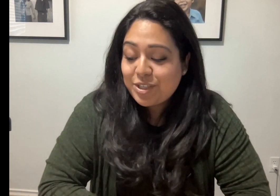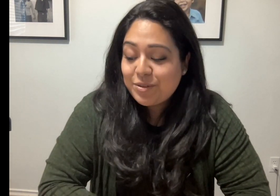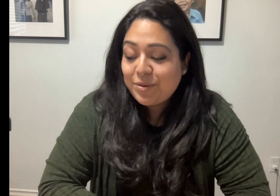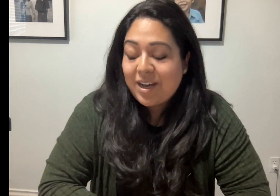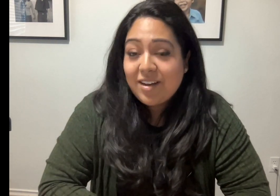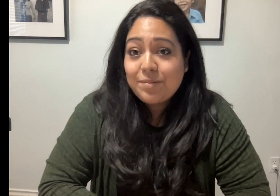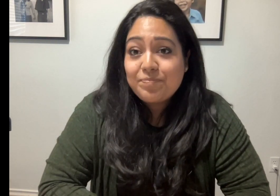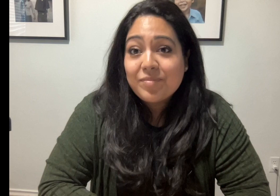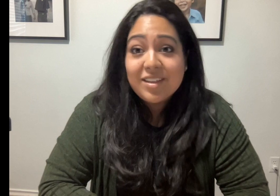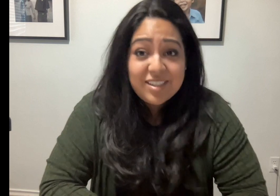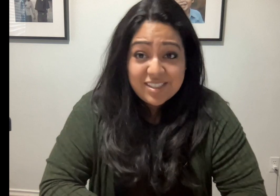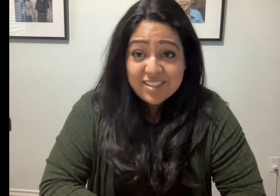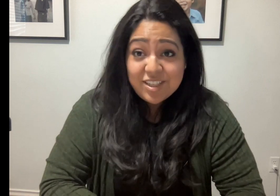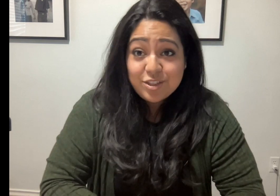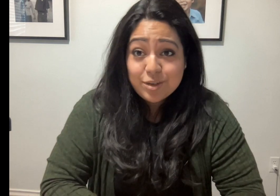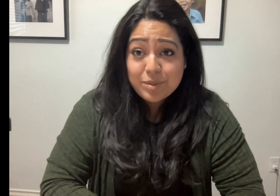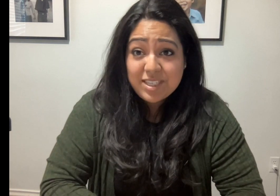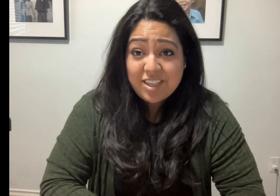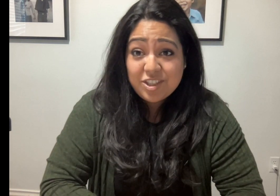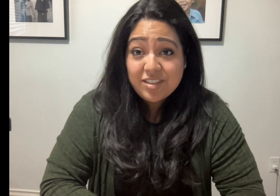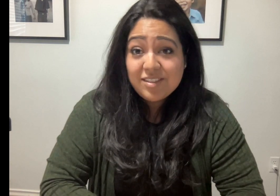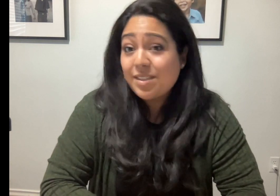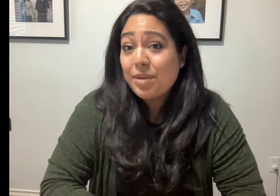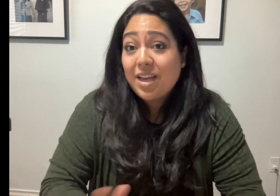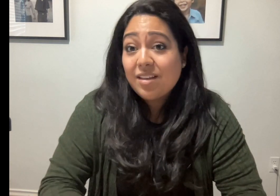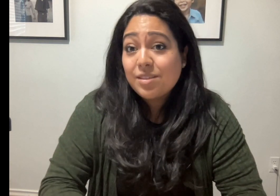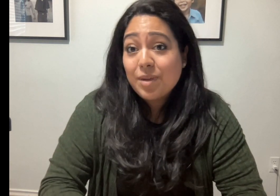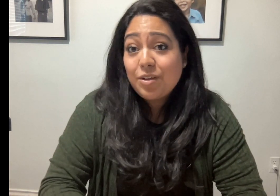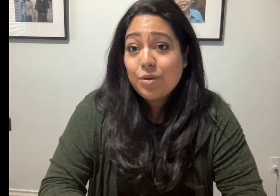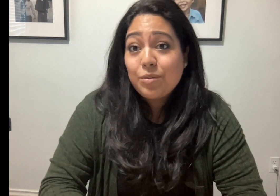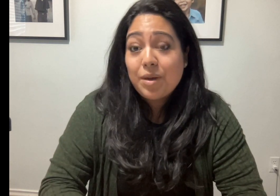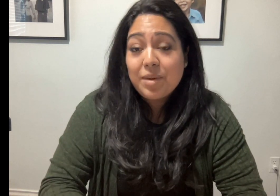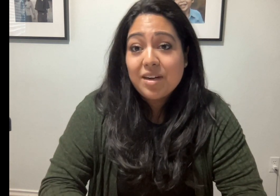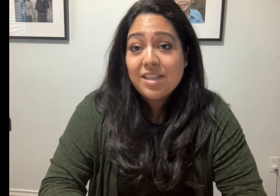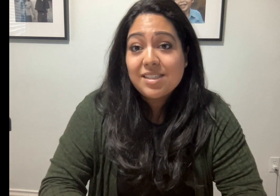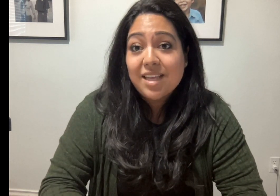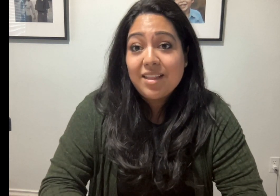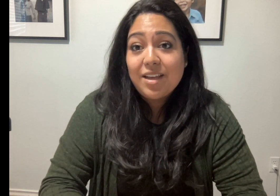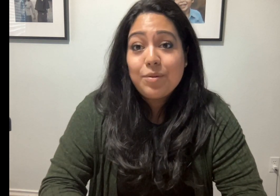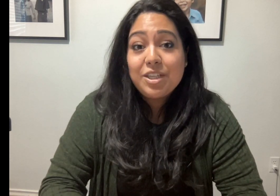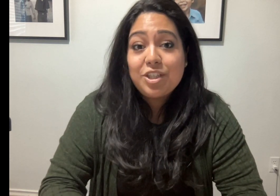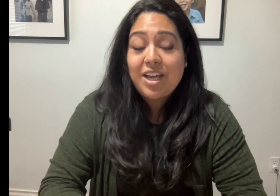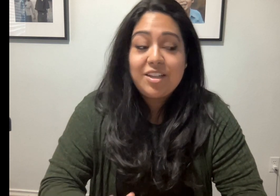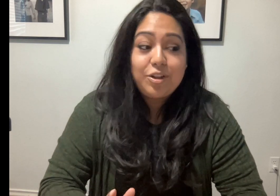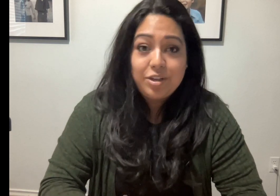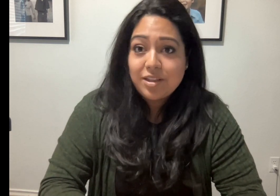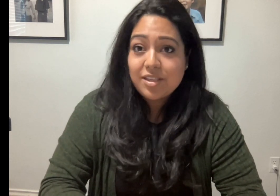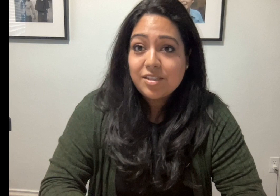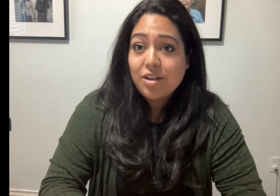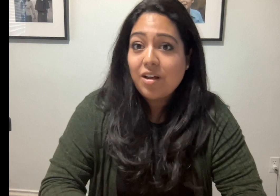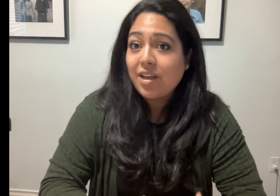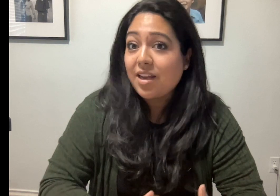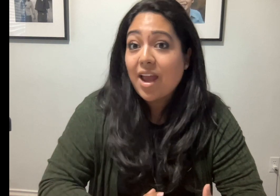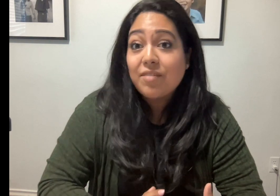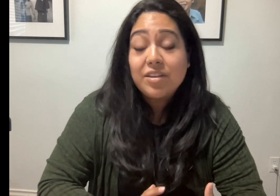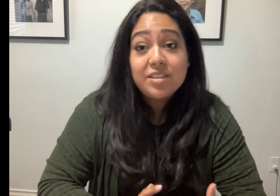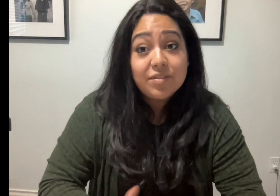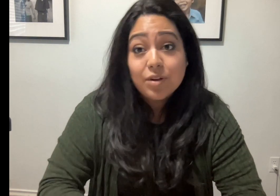two, this is an interpretation. Somebody else might know American Sign Language and look at this song and have a different way